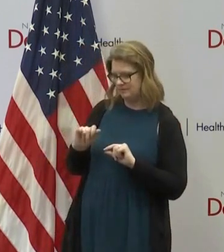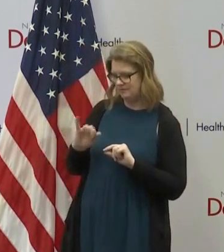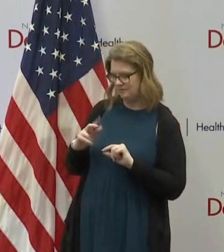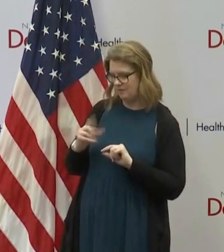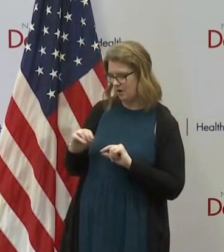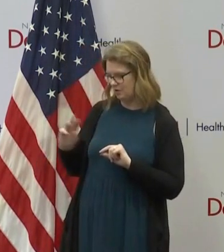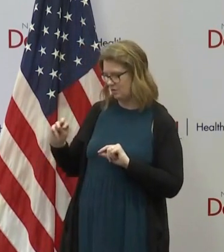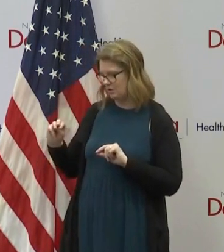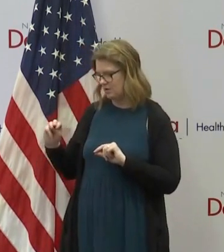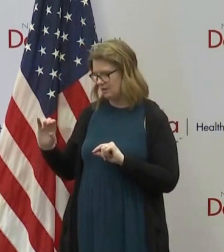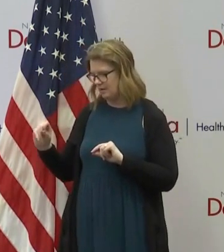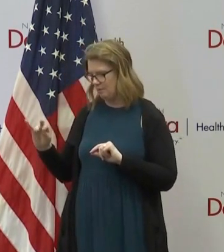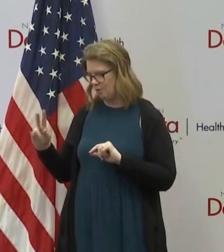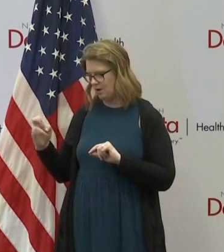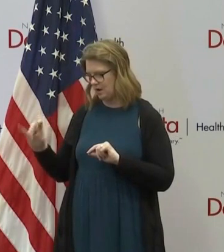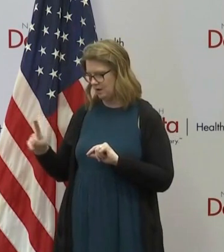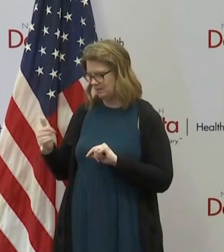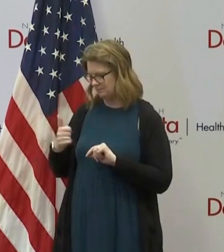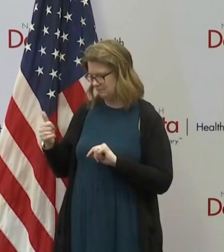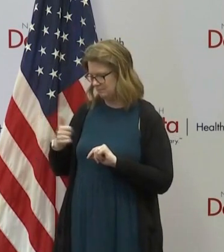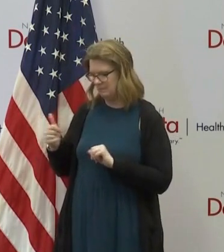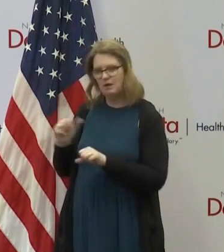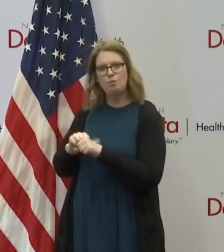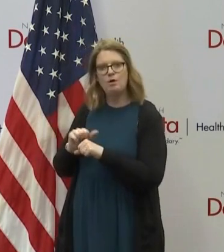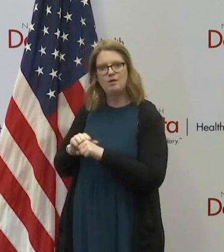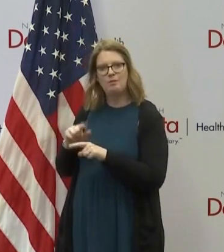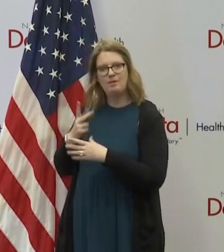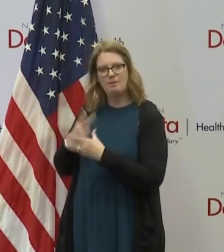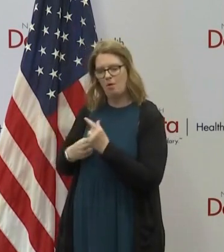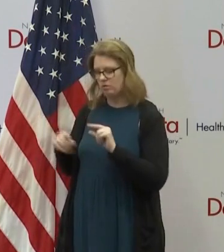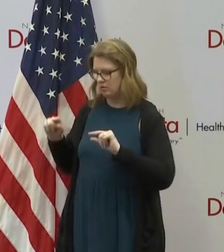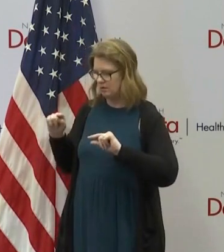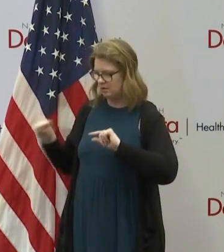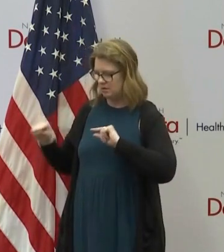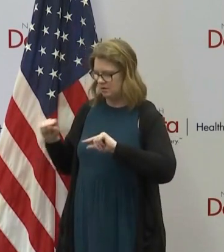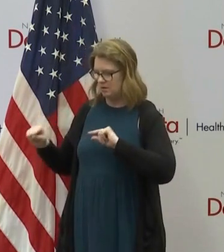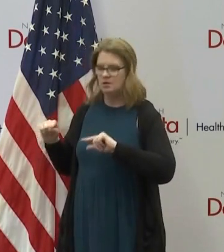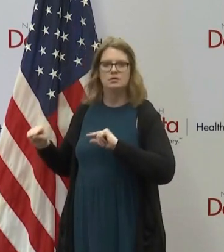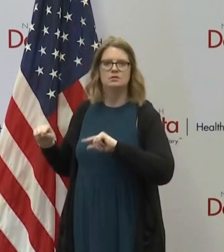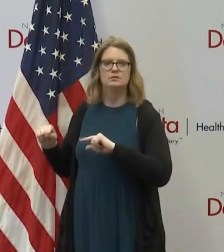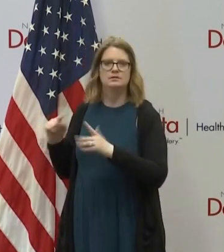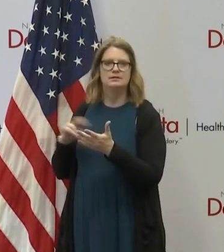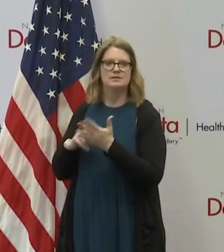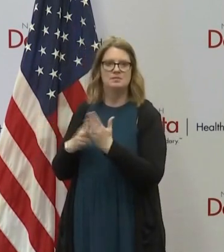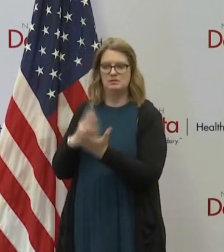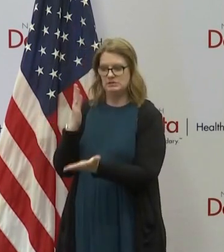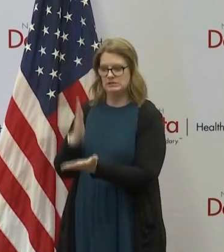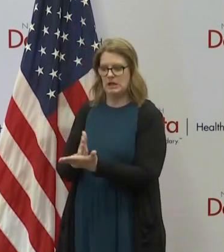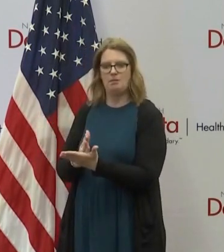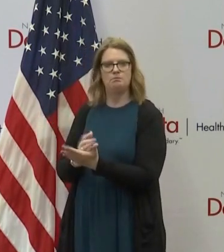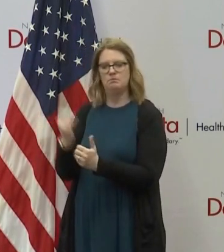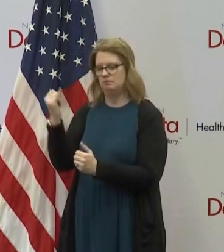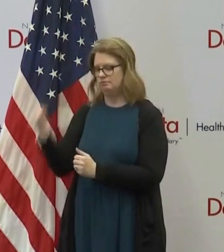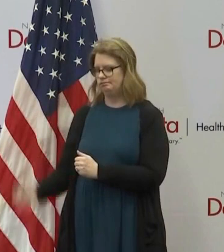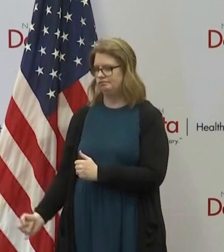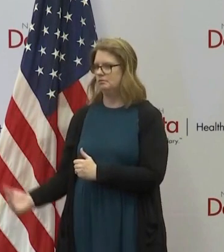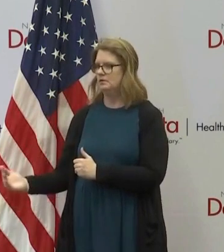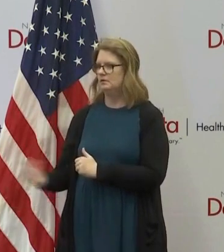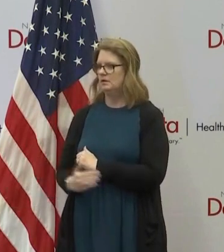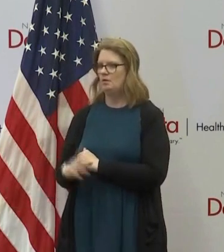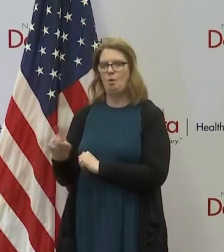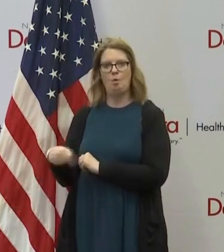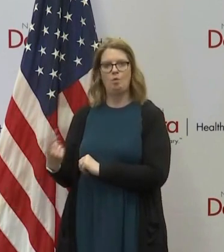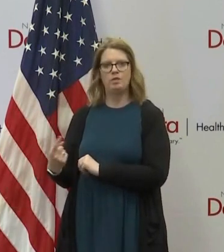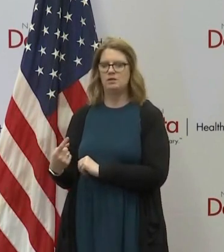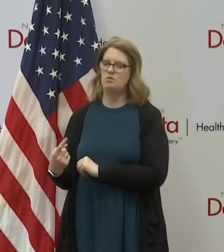with Minnesota and Clay County, because we know that it doesn't work for us to stop it on the North Dakota side if